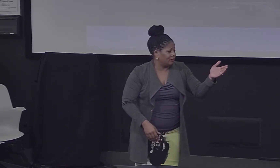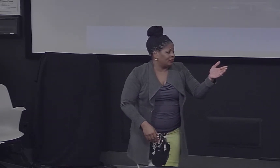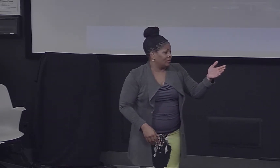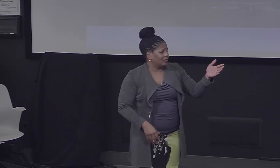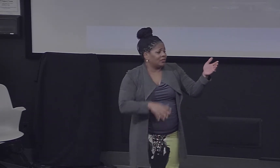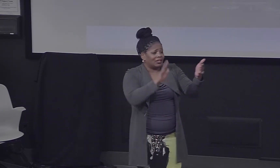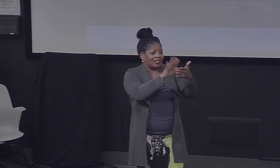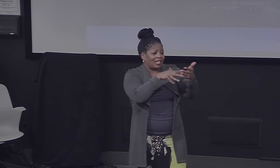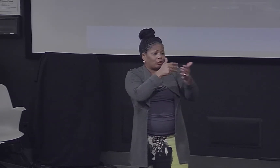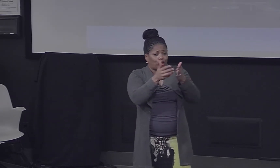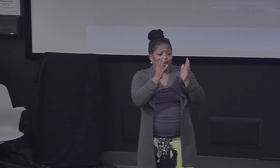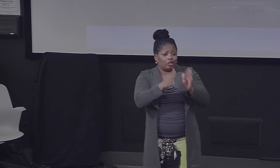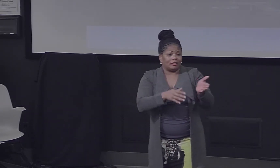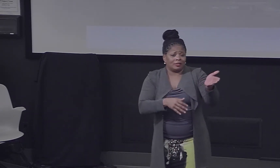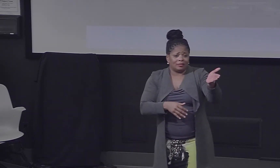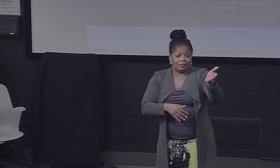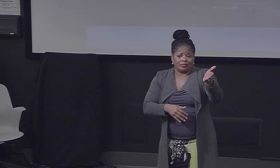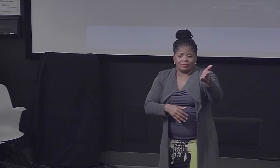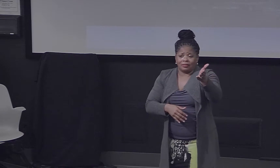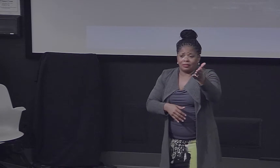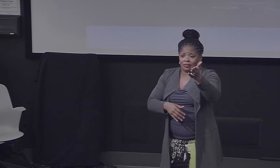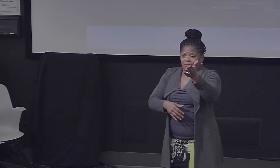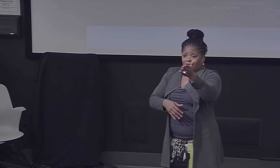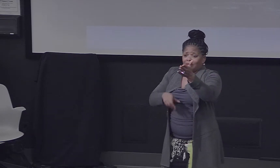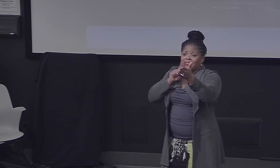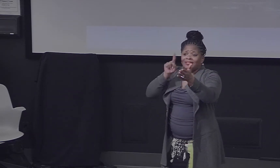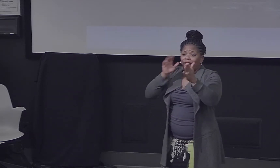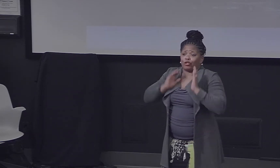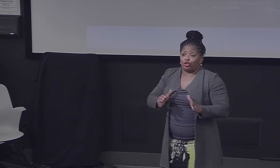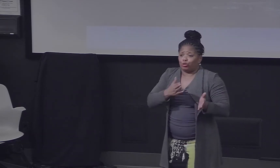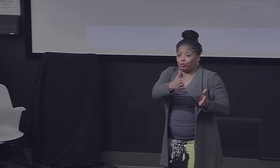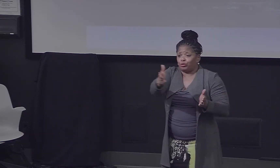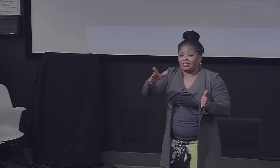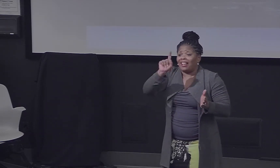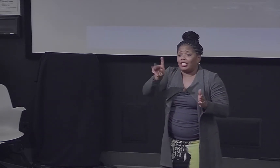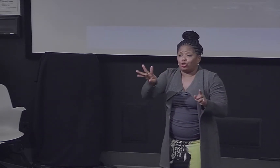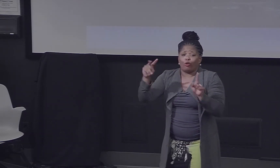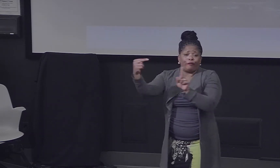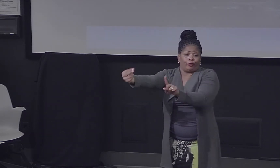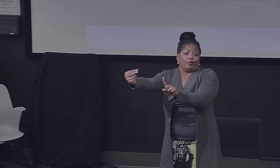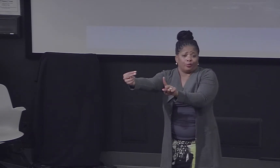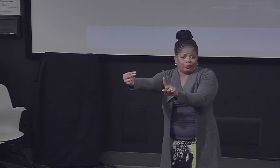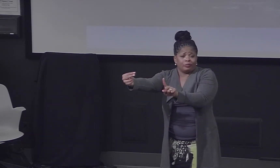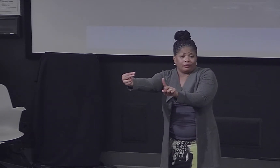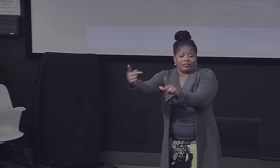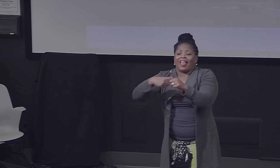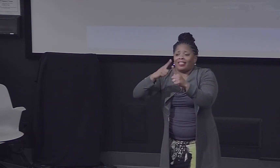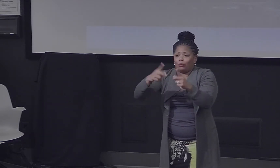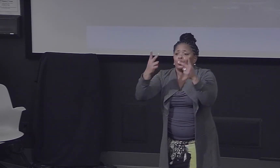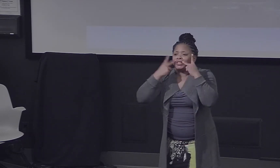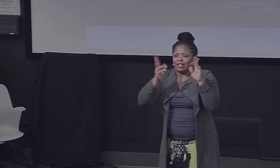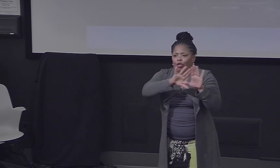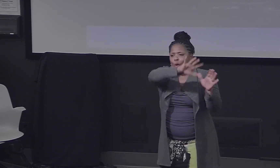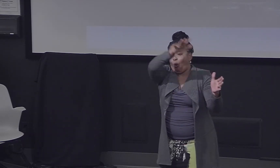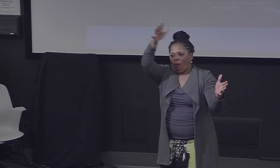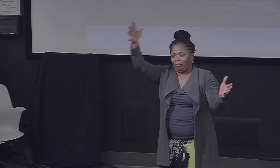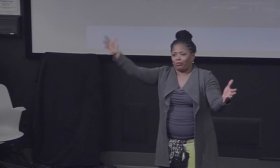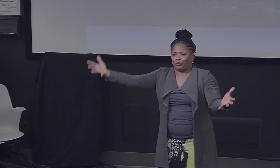but from each perspective, managers, schedulers, deaf consumers,